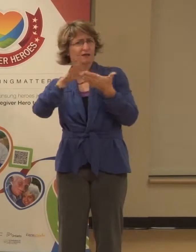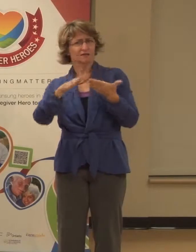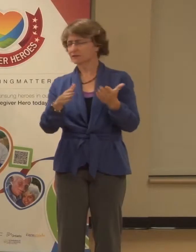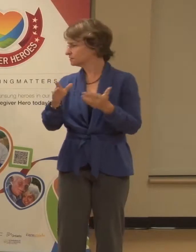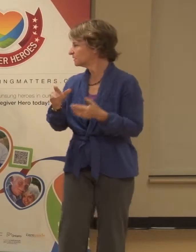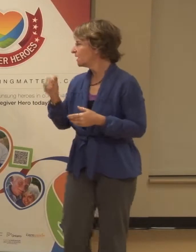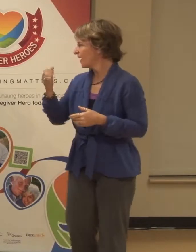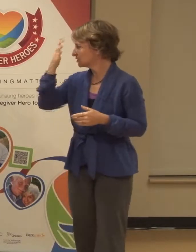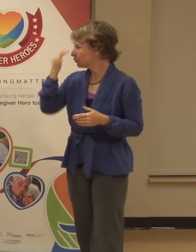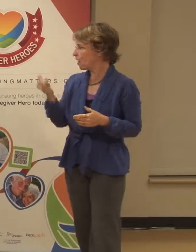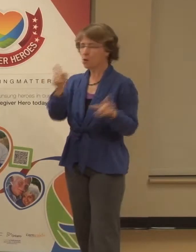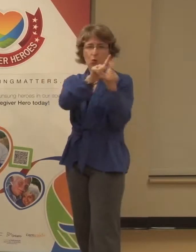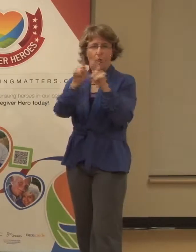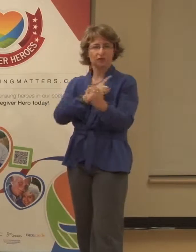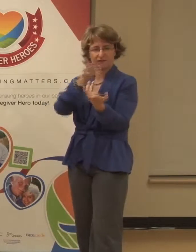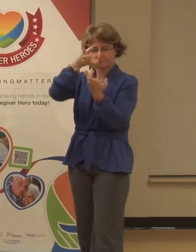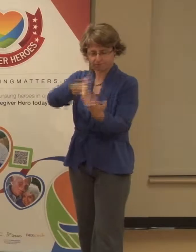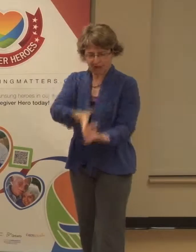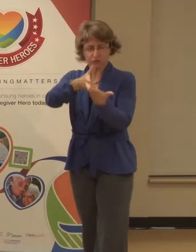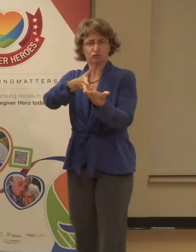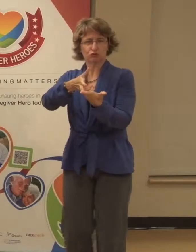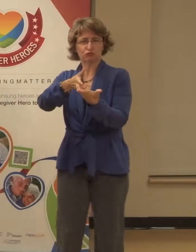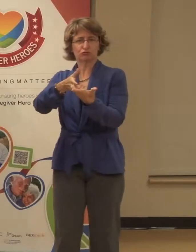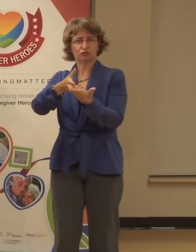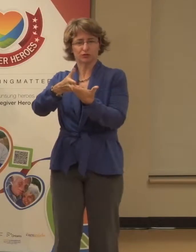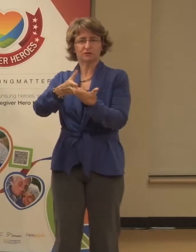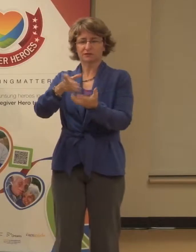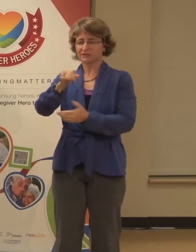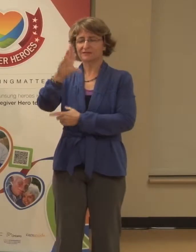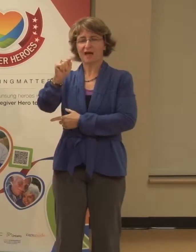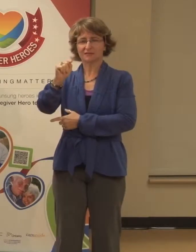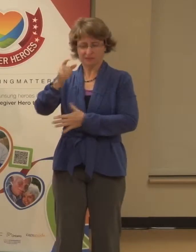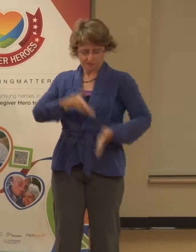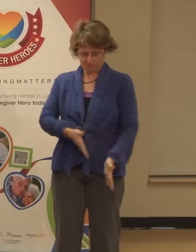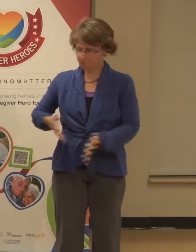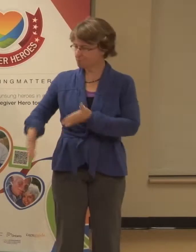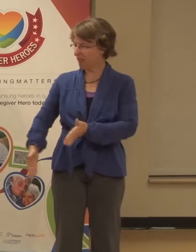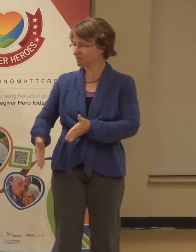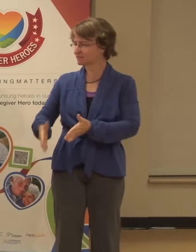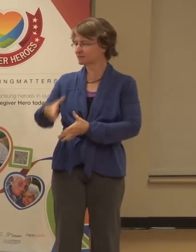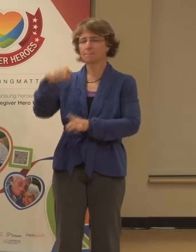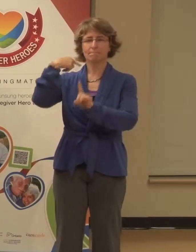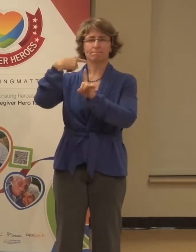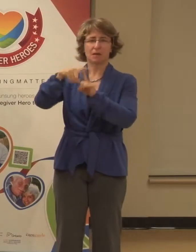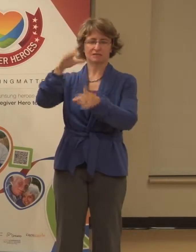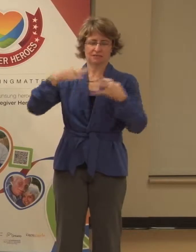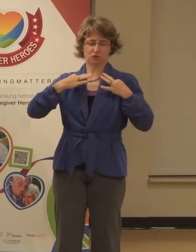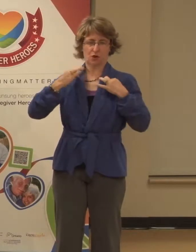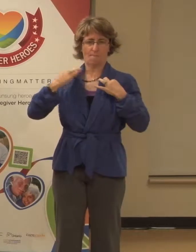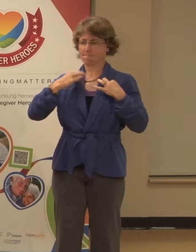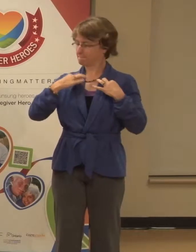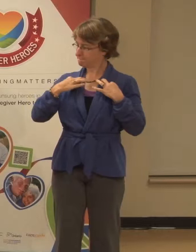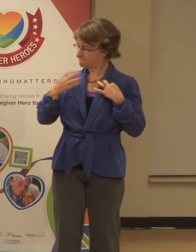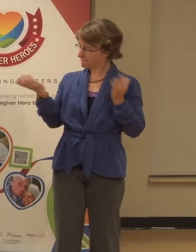that's why we also have sets. So these pants would actually be a set with this top.